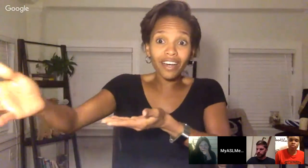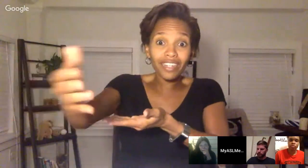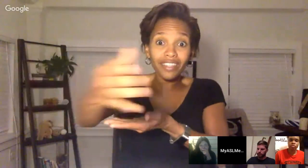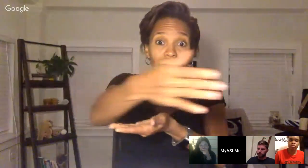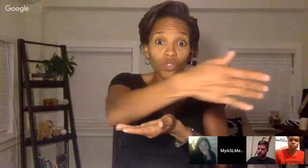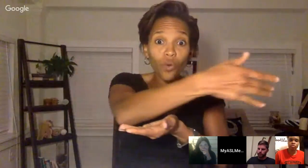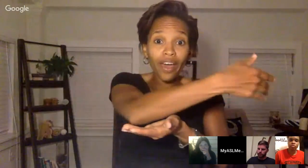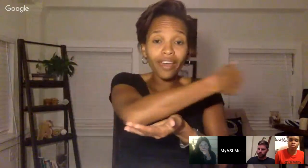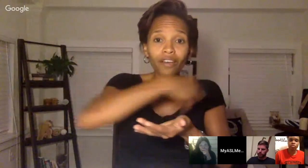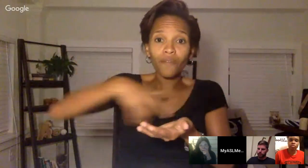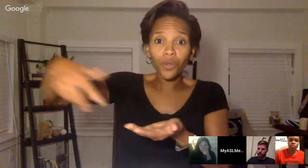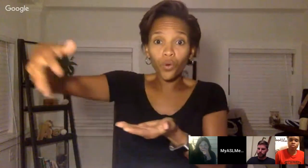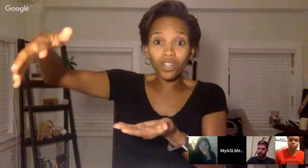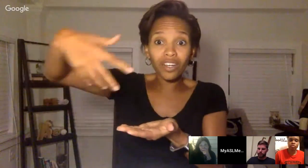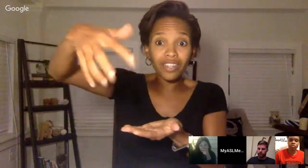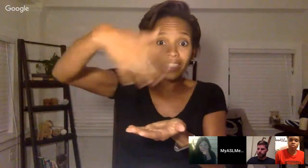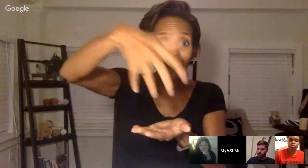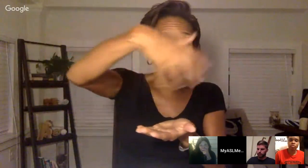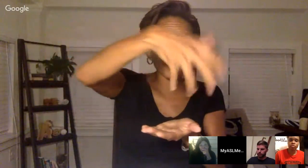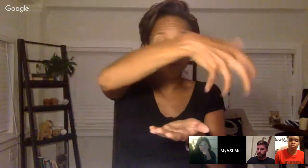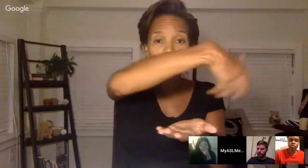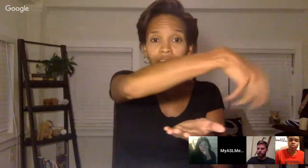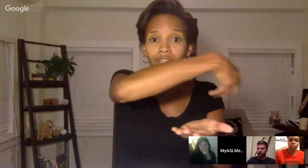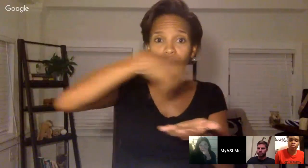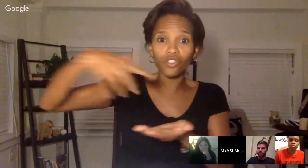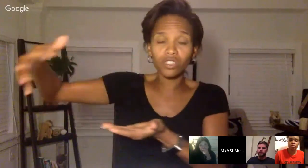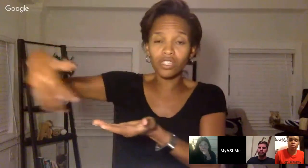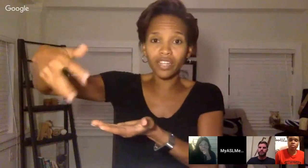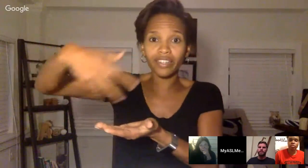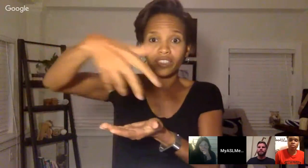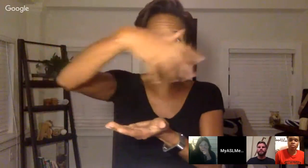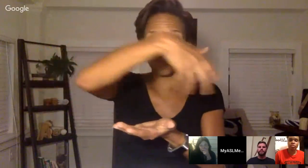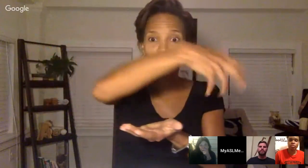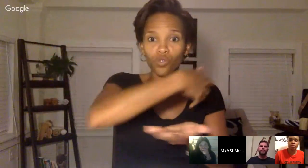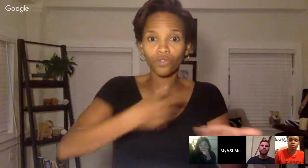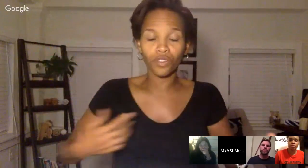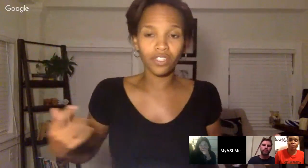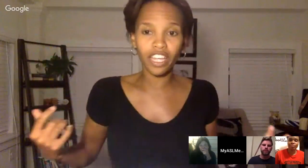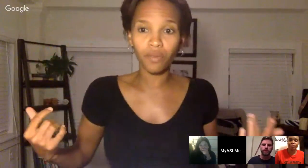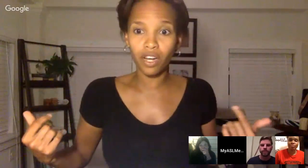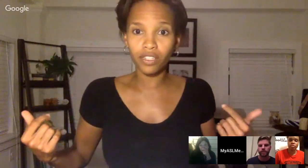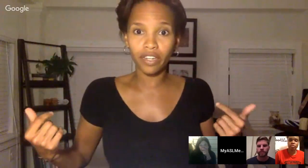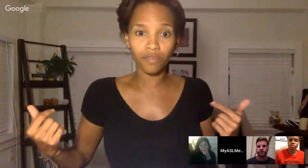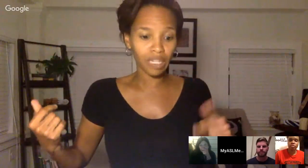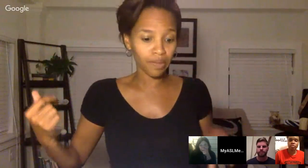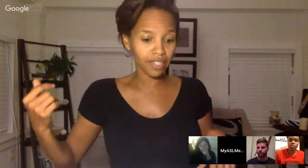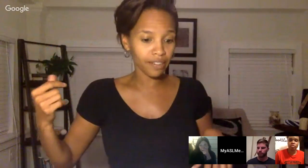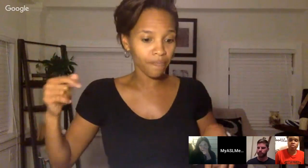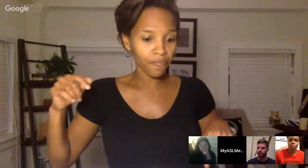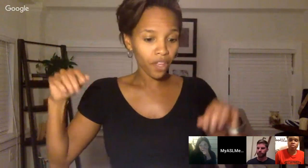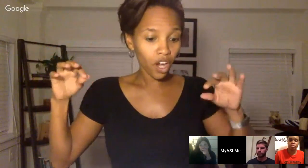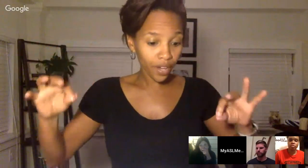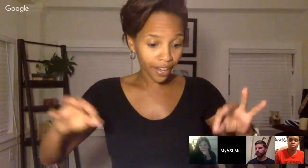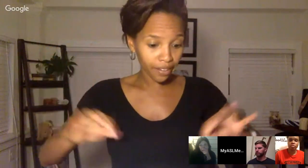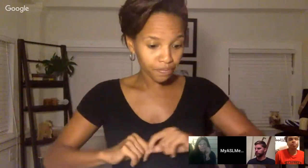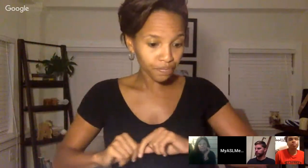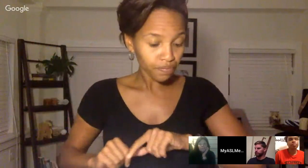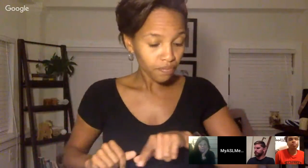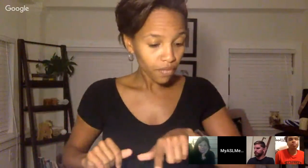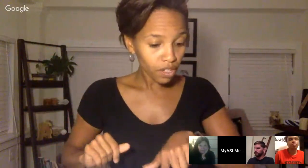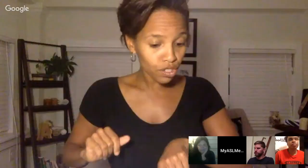it collect this way or collect this way. It's just a slightly different visual for the same concept, same idea.